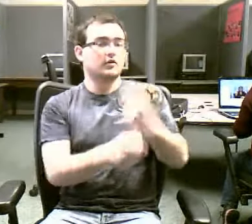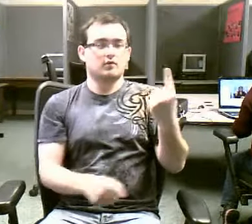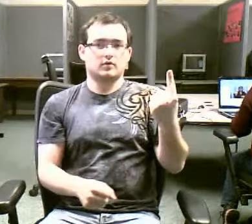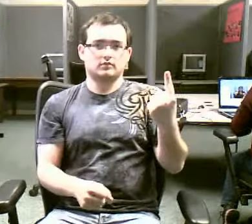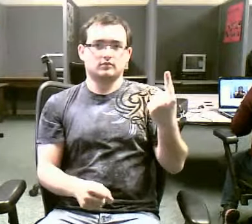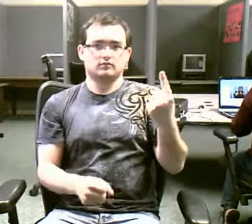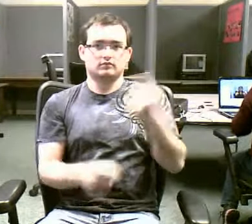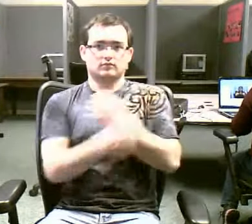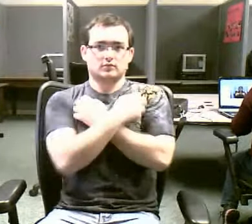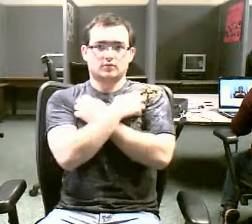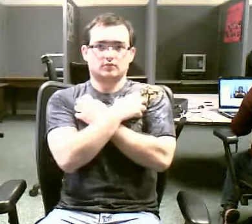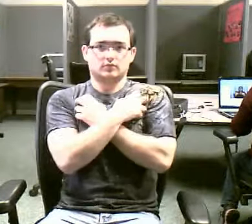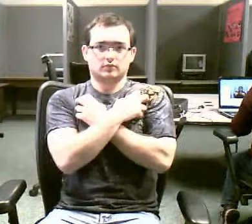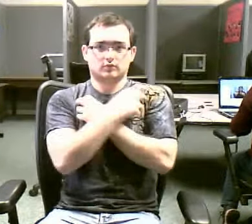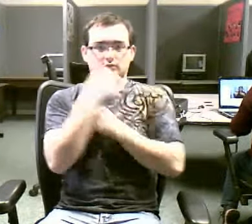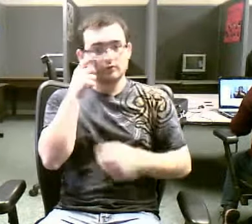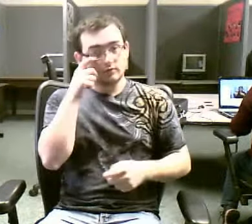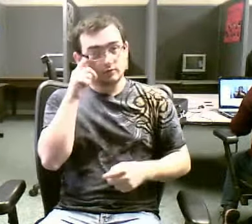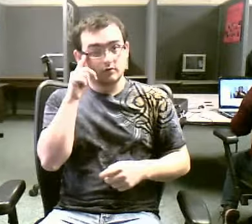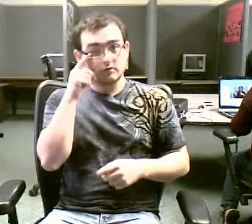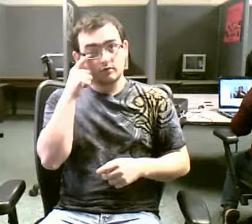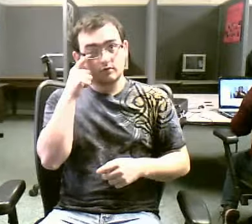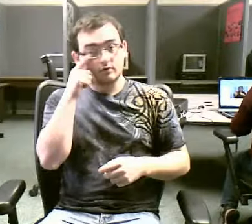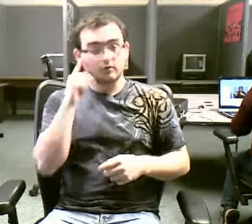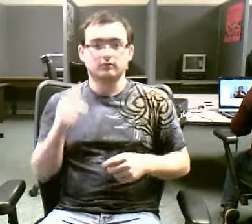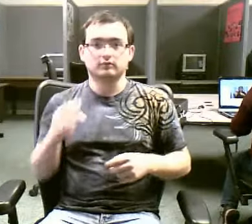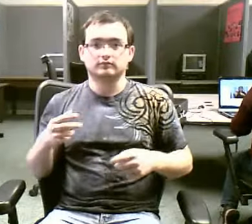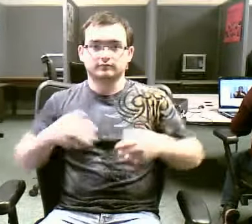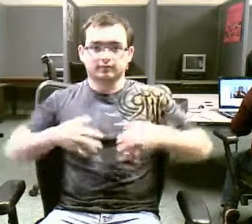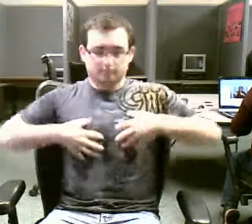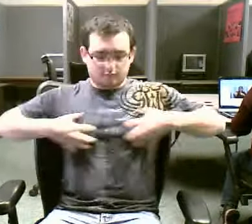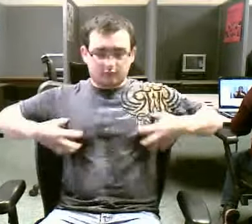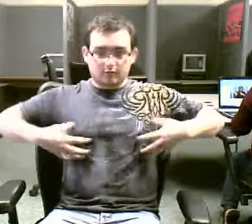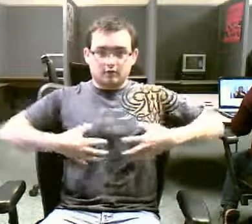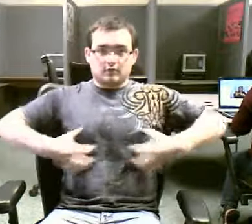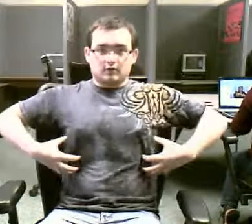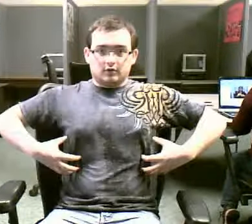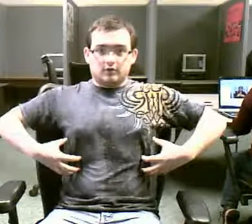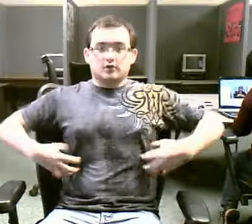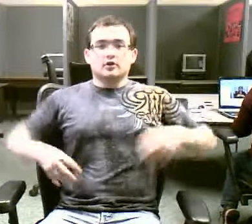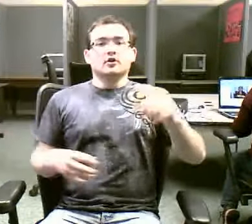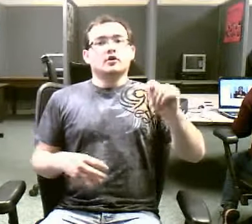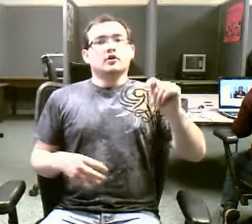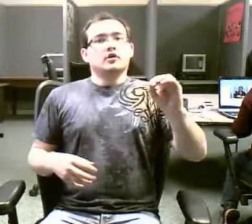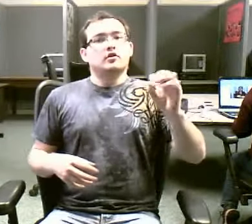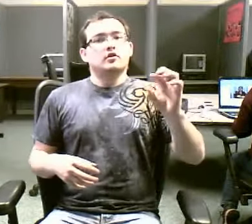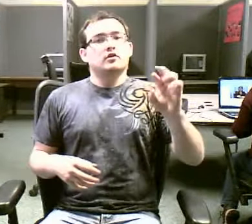Thoracic cavity. The thoracic cavity includes three different types of bones.